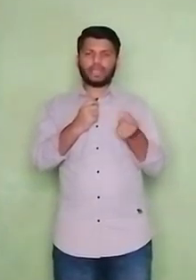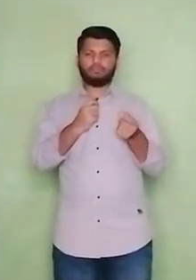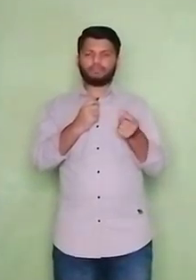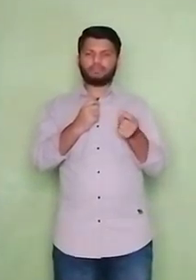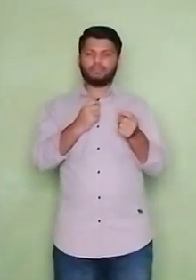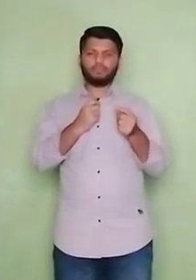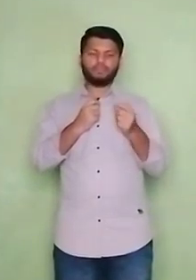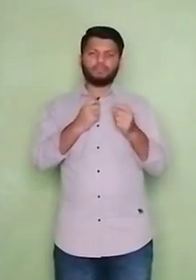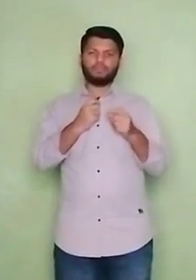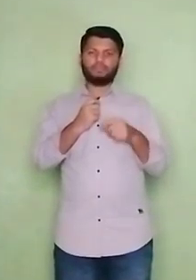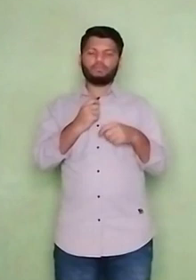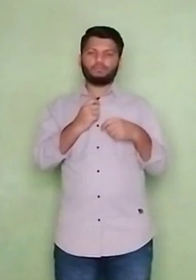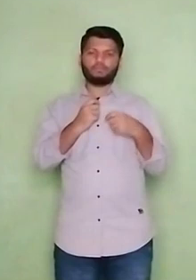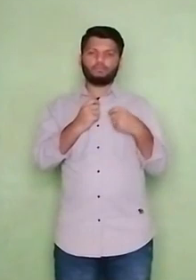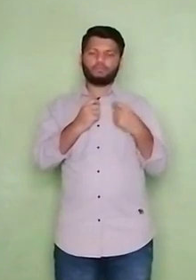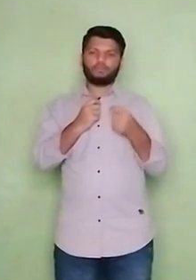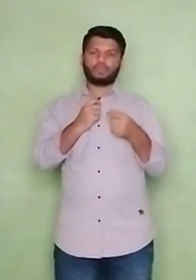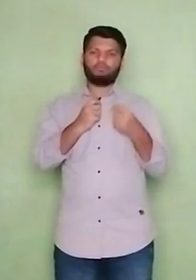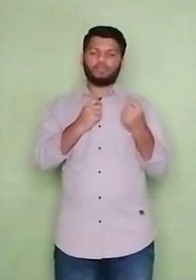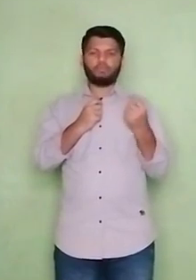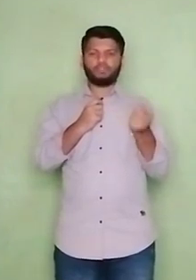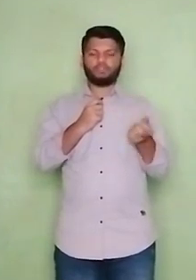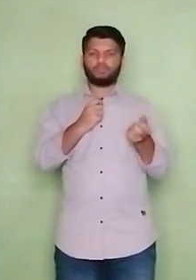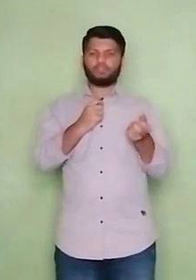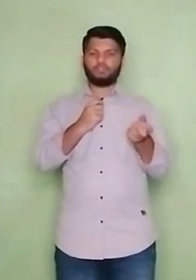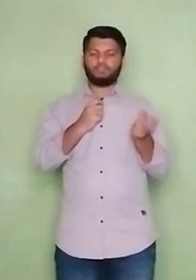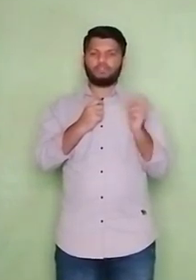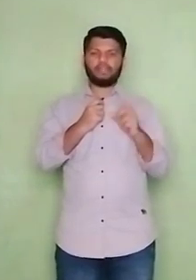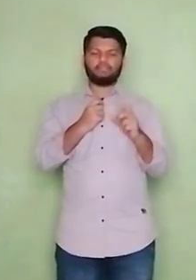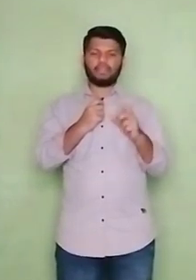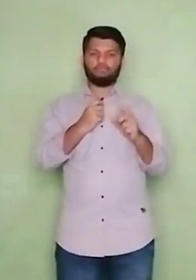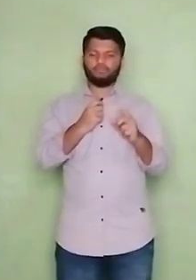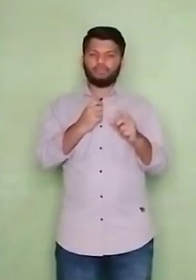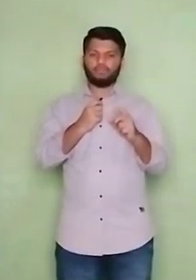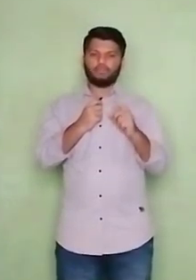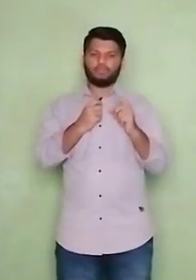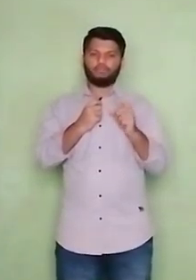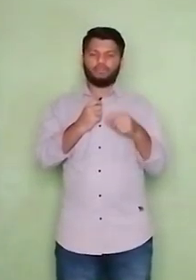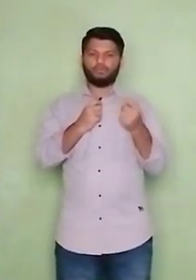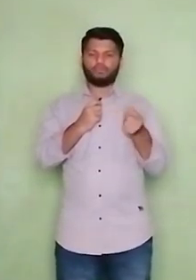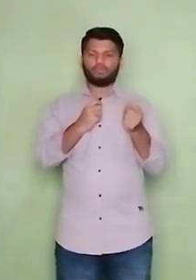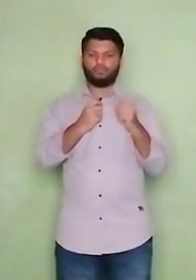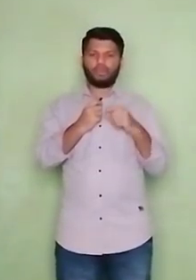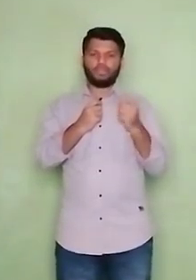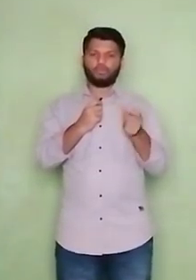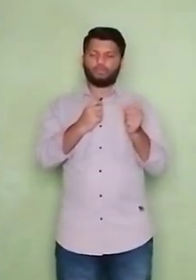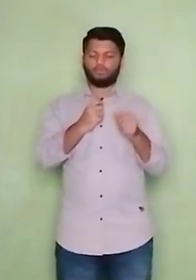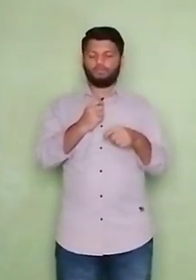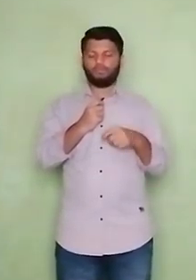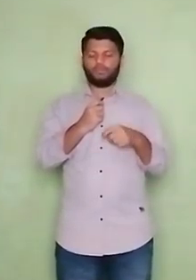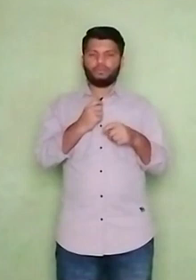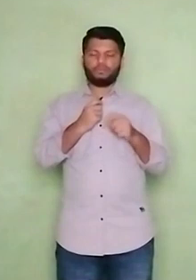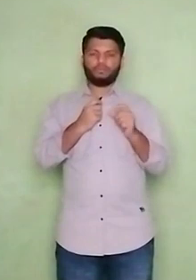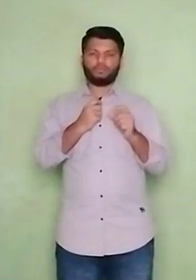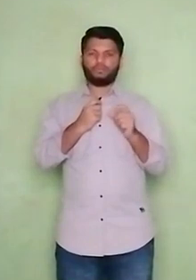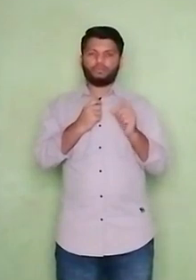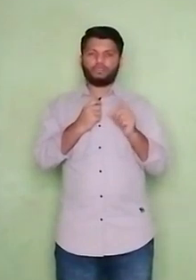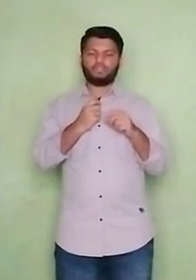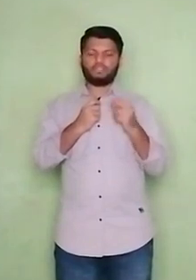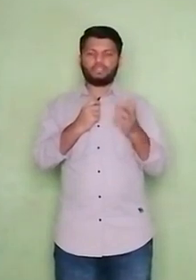times the program will be executed, that time we use while loop. So the syntax